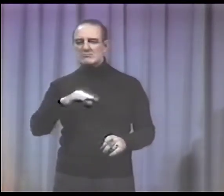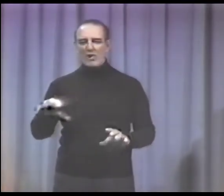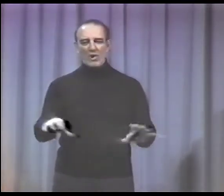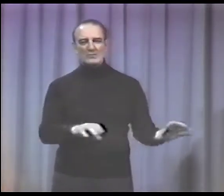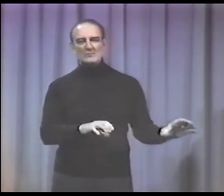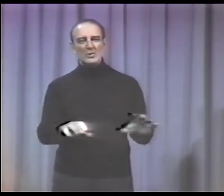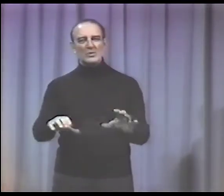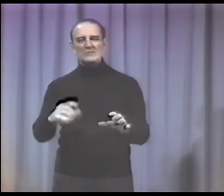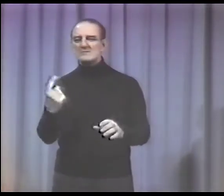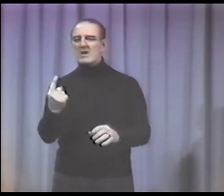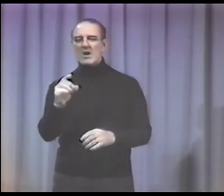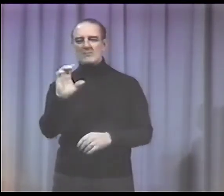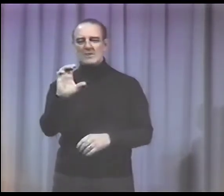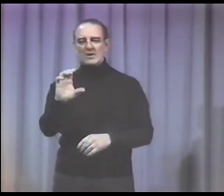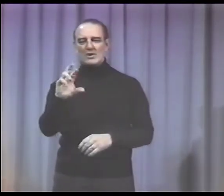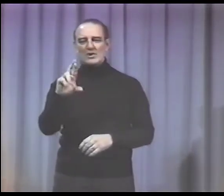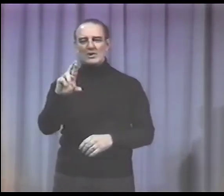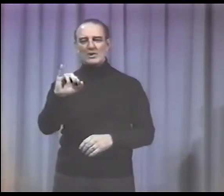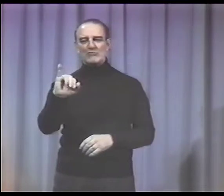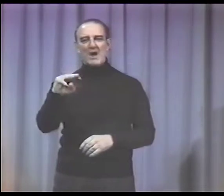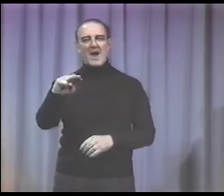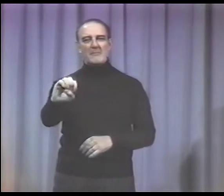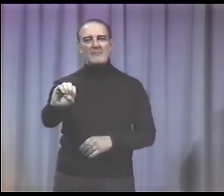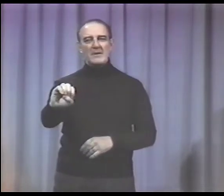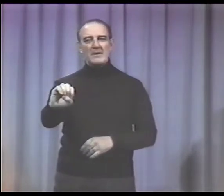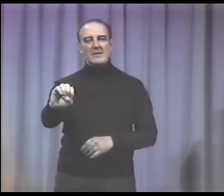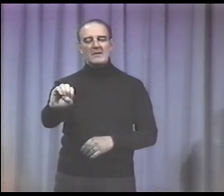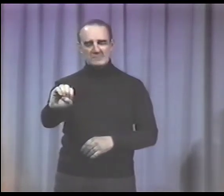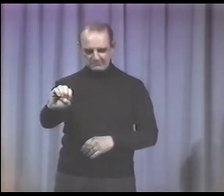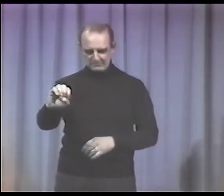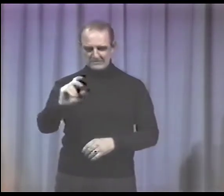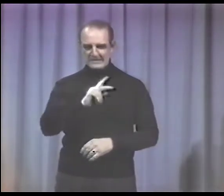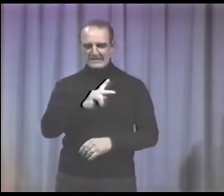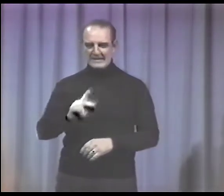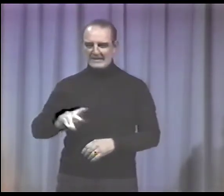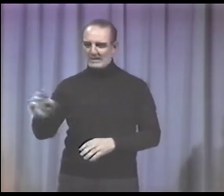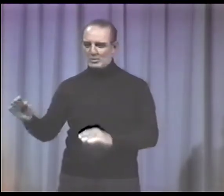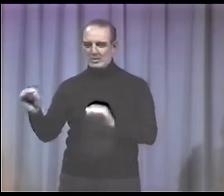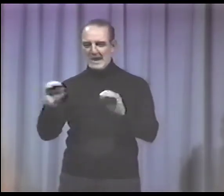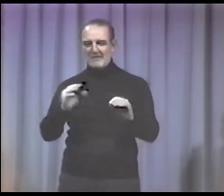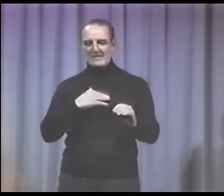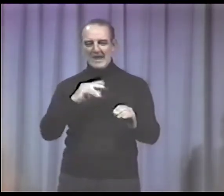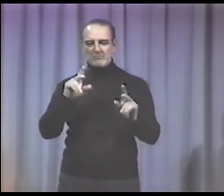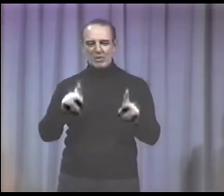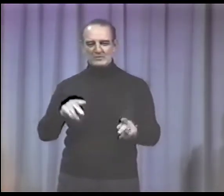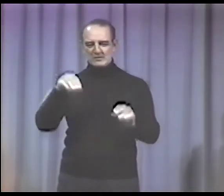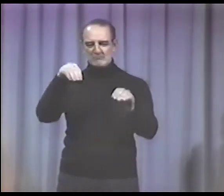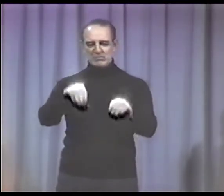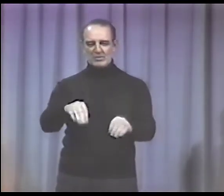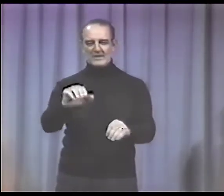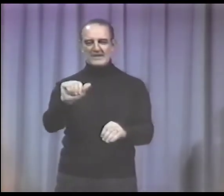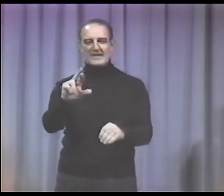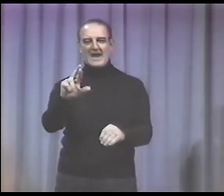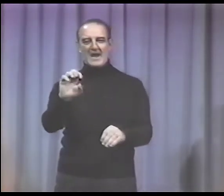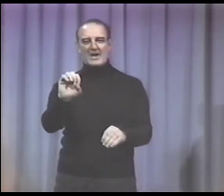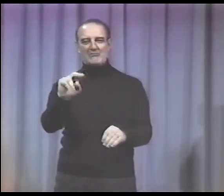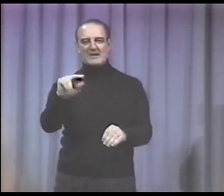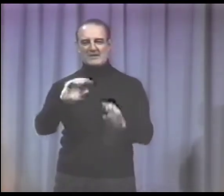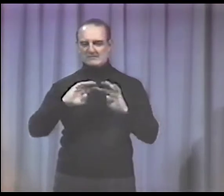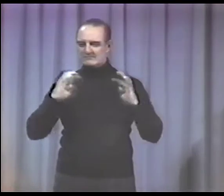arrested for misconduct or accused of a crime, the king would